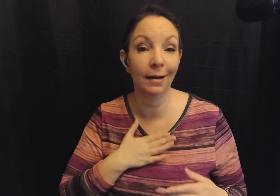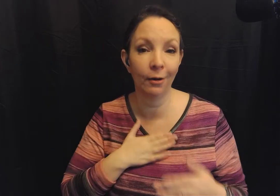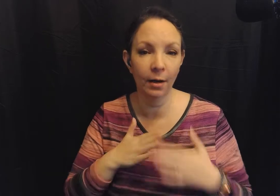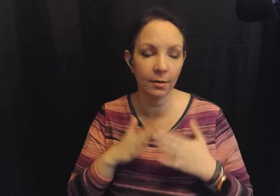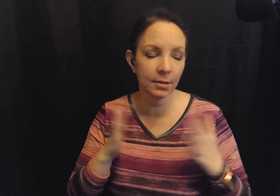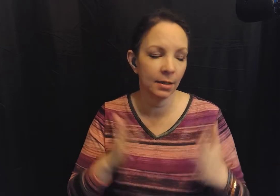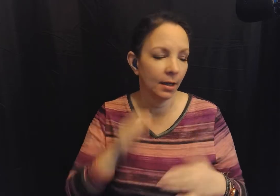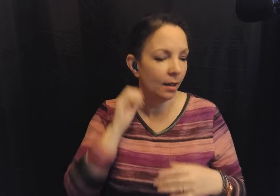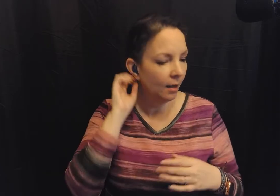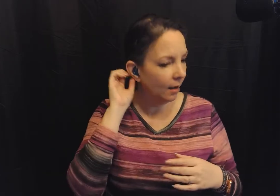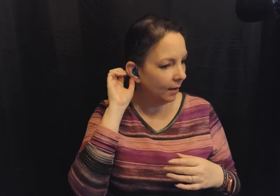house.